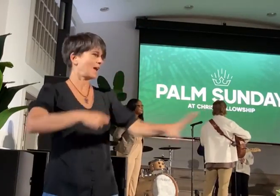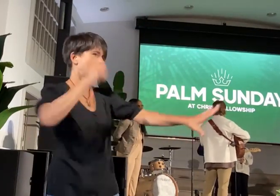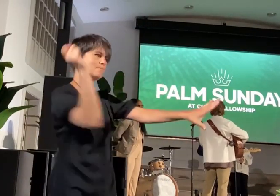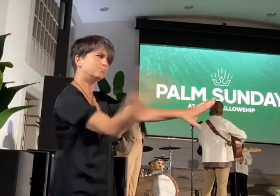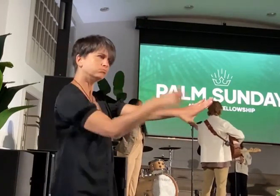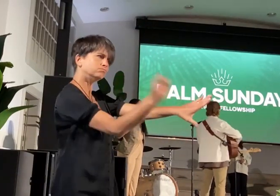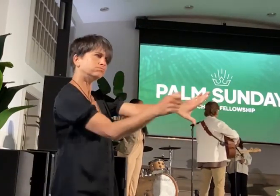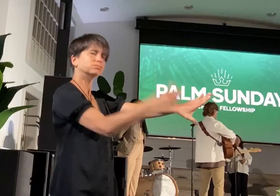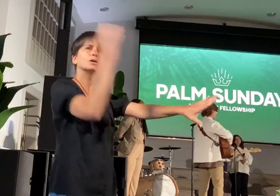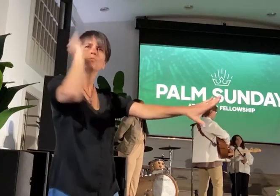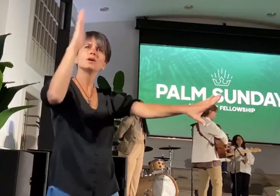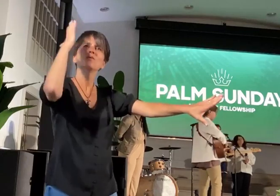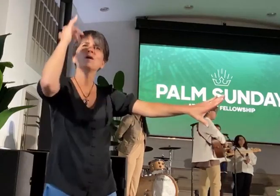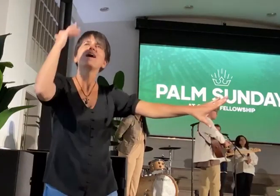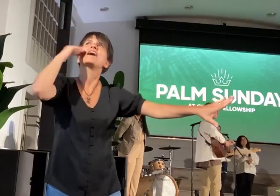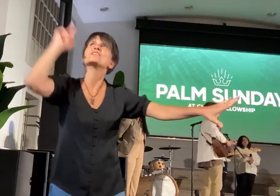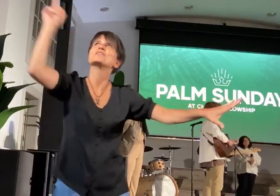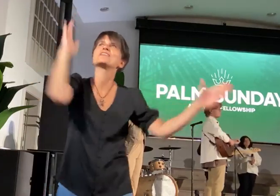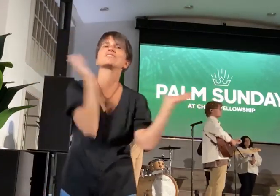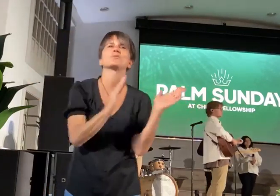that God can still make a way.